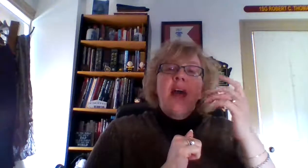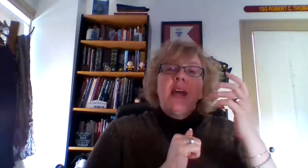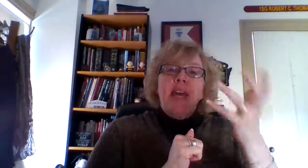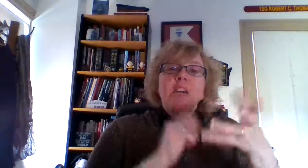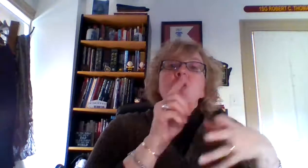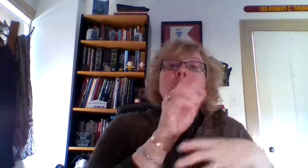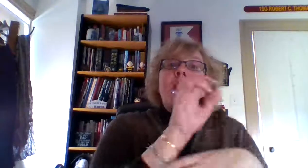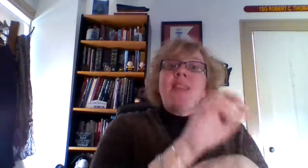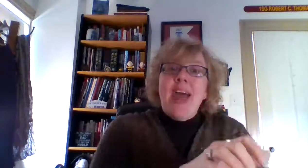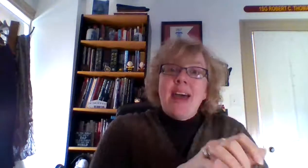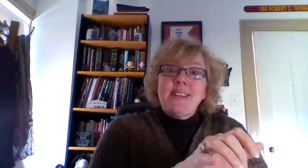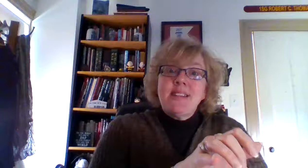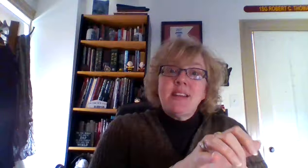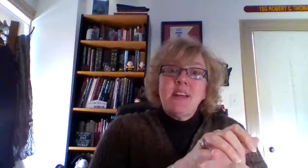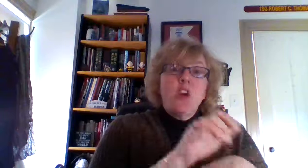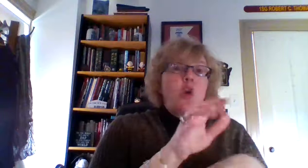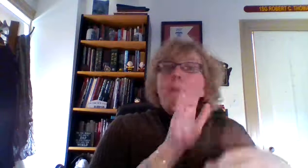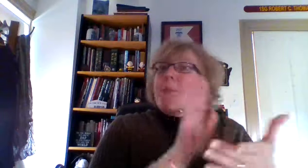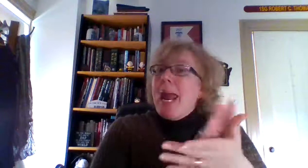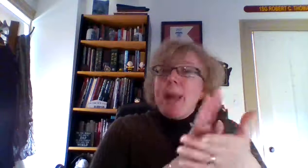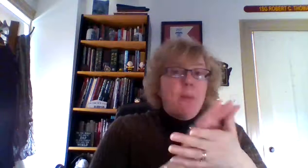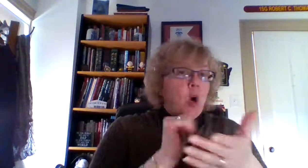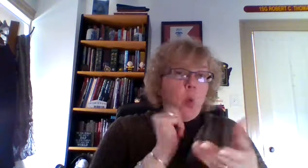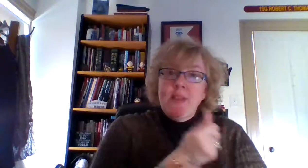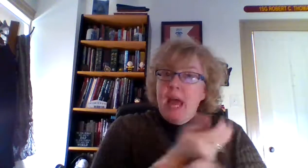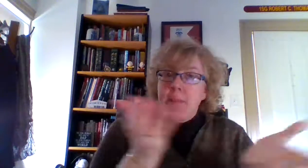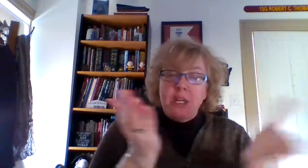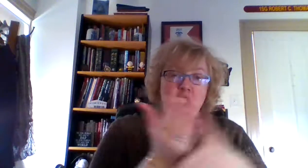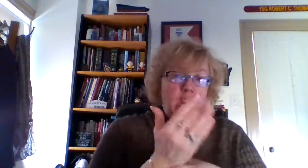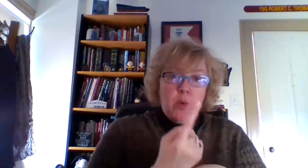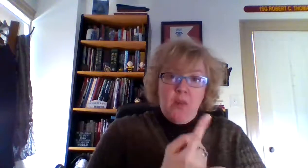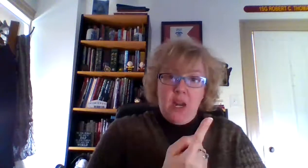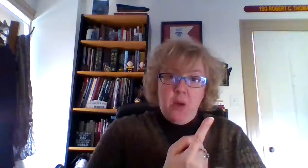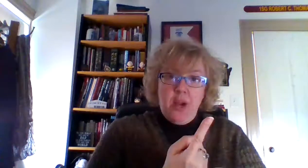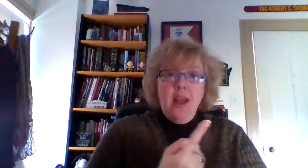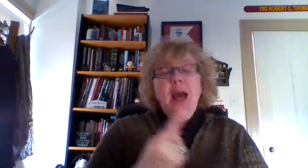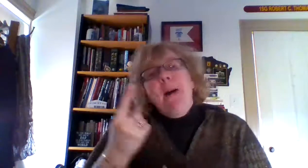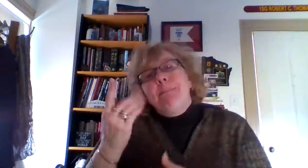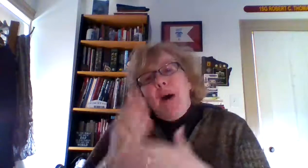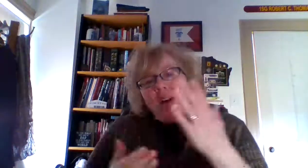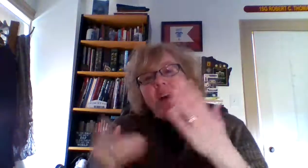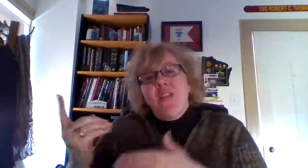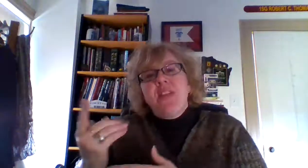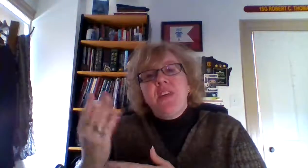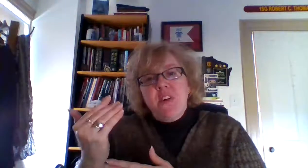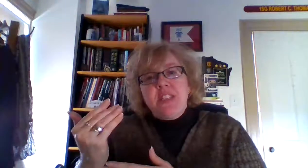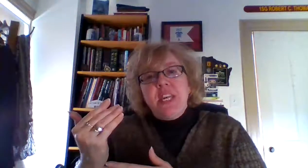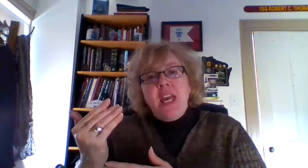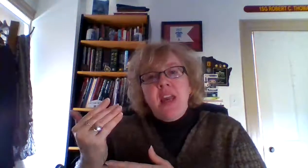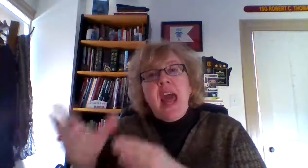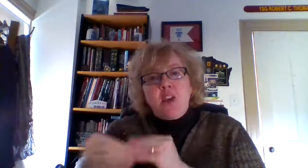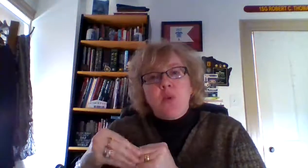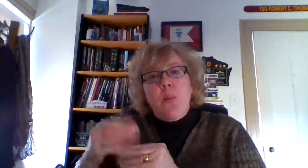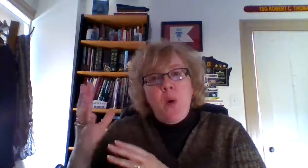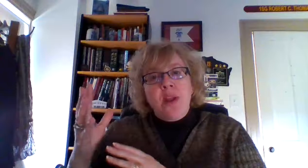In doing that, your paper will not be shared with anyone. part of the 15 extra points